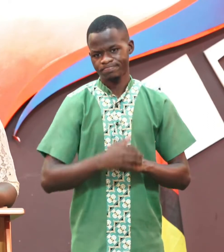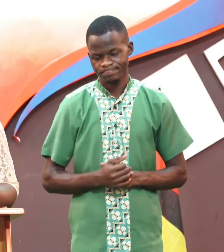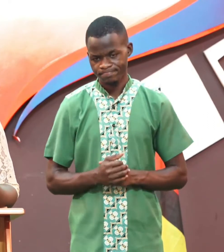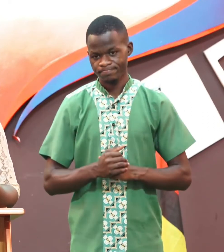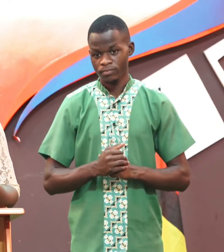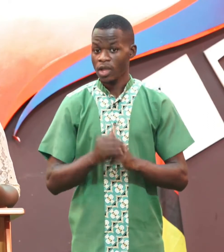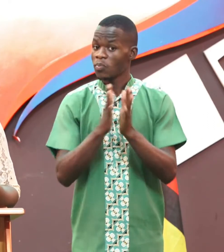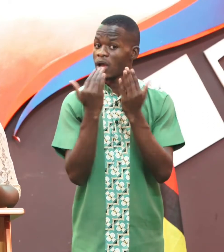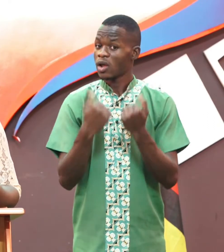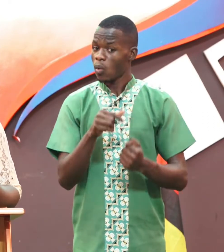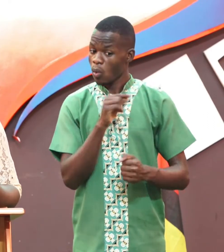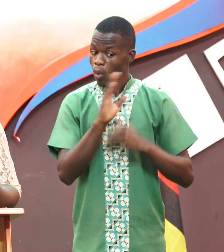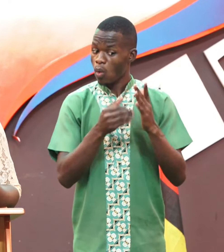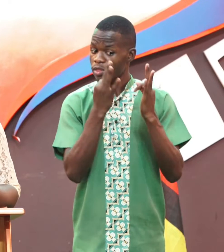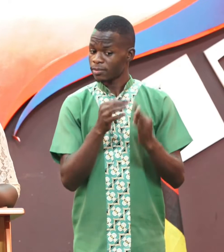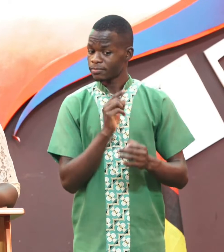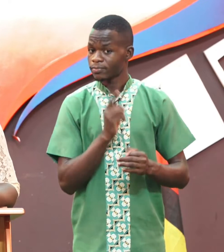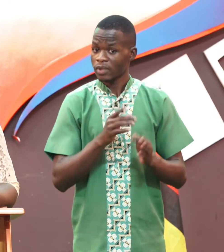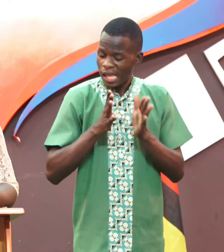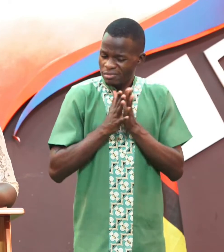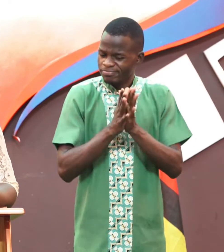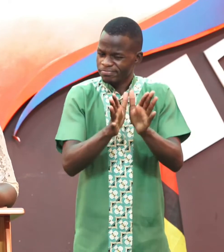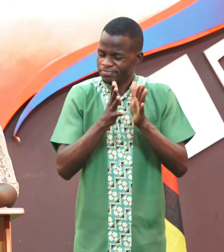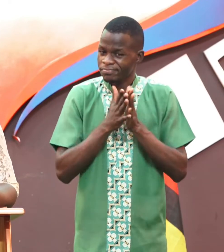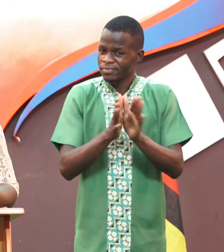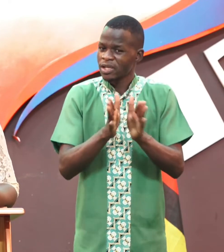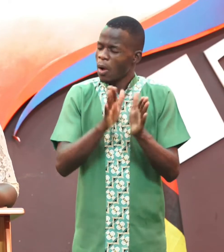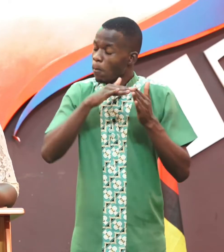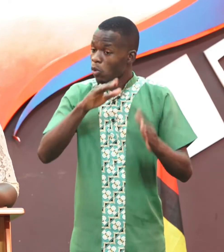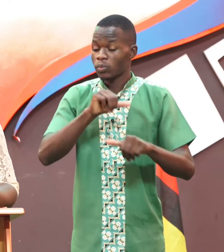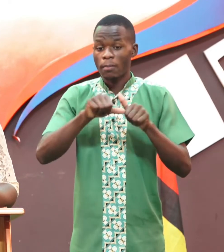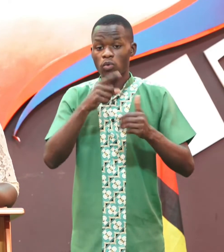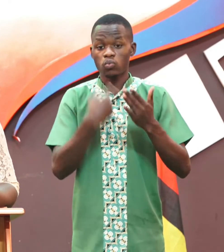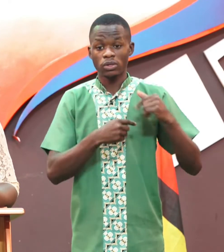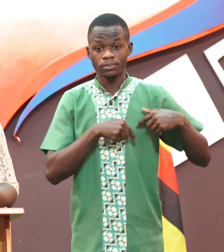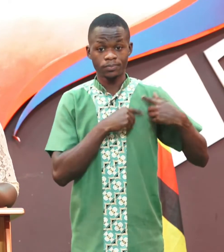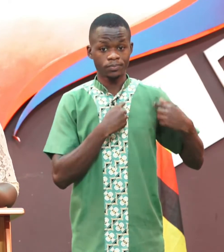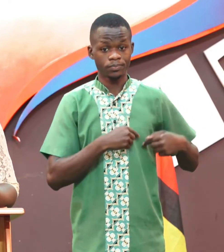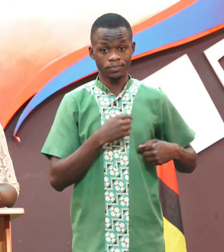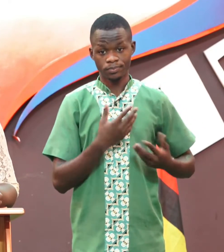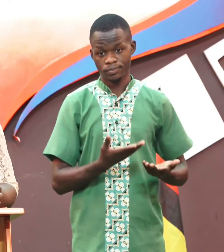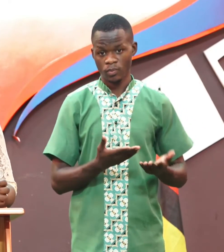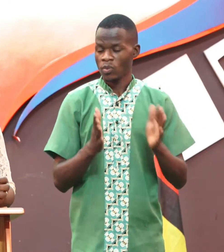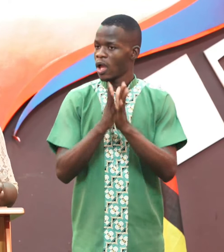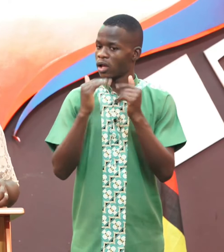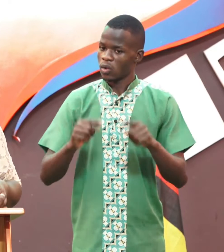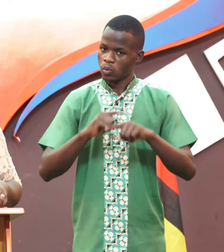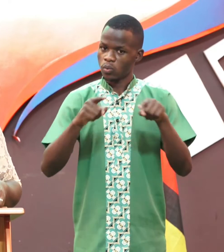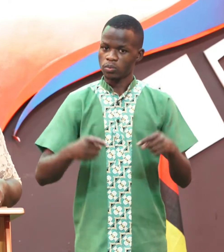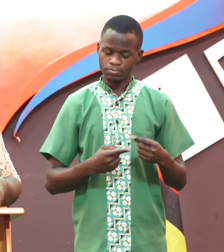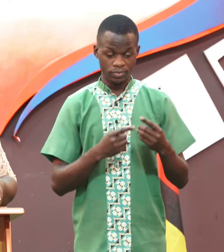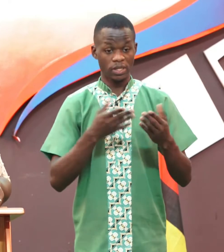speak. Ebyo nno binnyonnyola kinene nnyo embeera y'omutima gwo bw'eri. Those explain a lot what the state of your heart is. Ate ffe ng'obuweereza